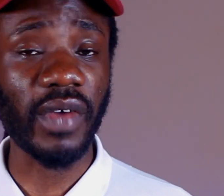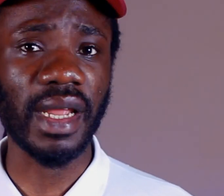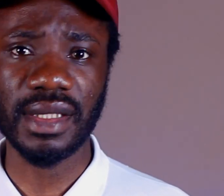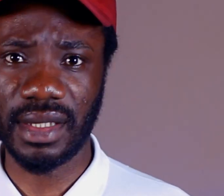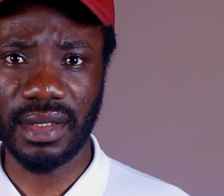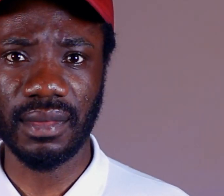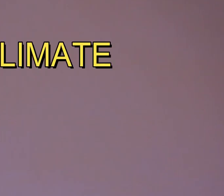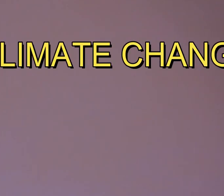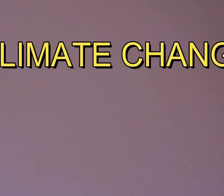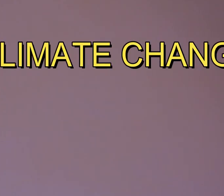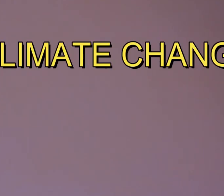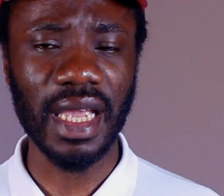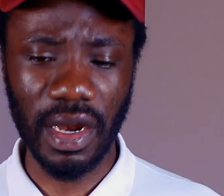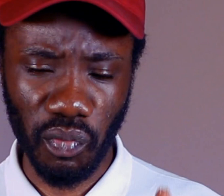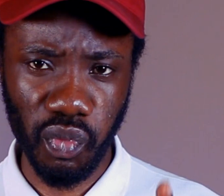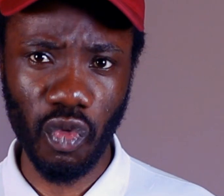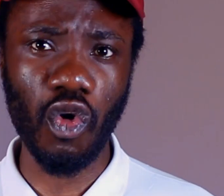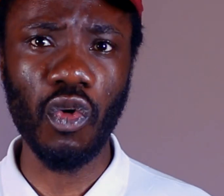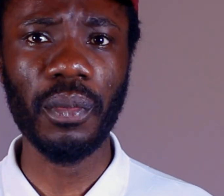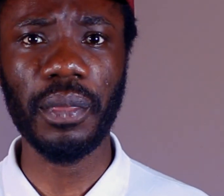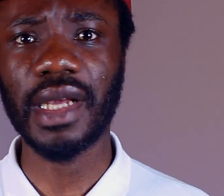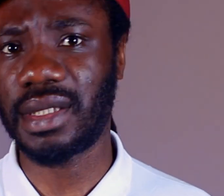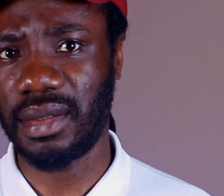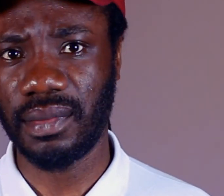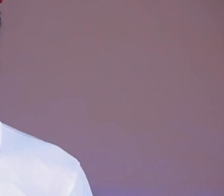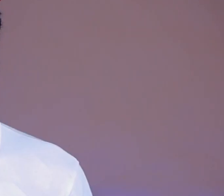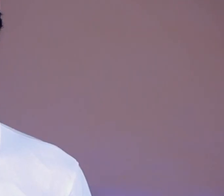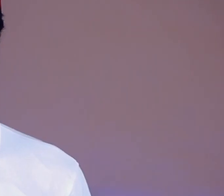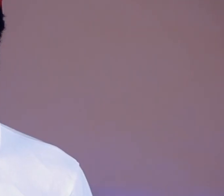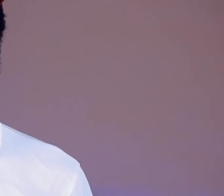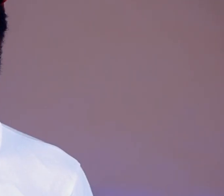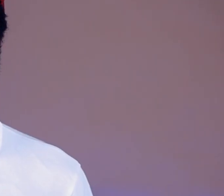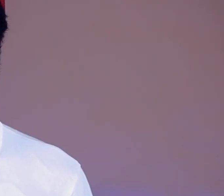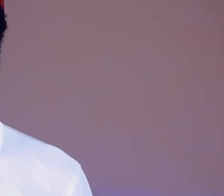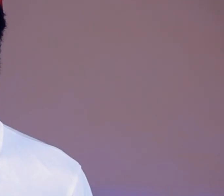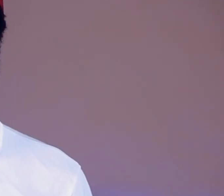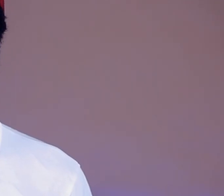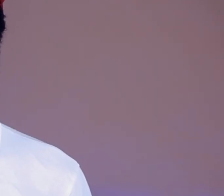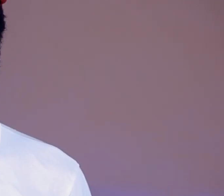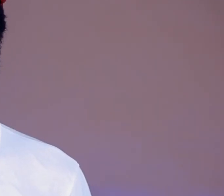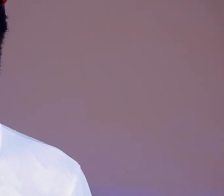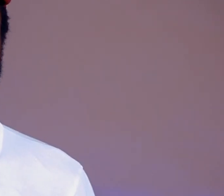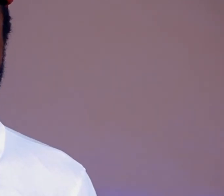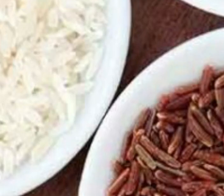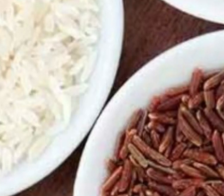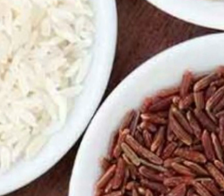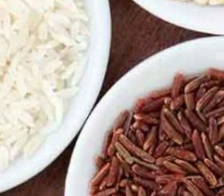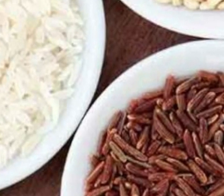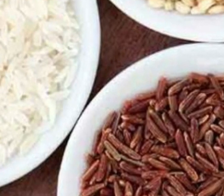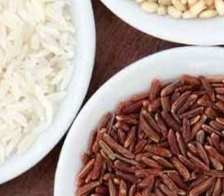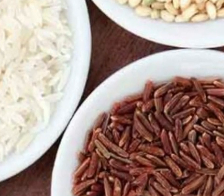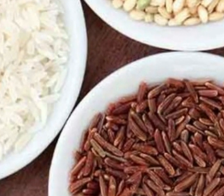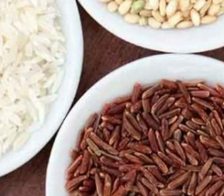inadequate finances, climate change, and poor pricing. Because of that, every year Ghana loses about